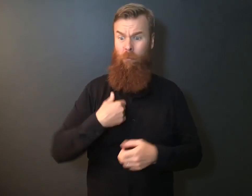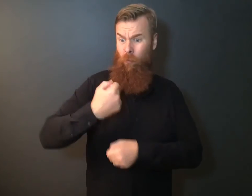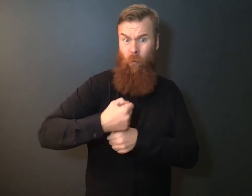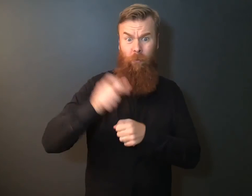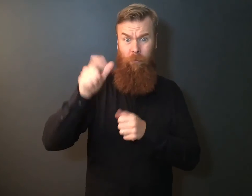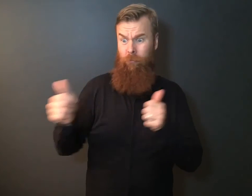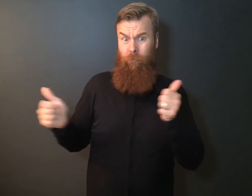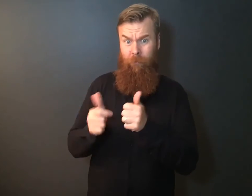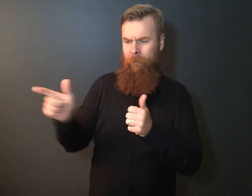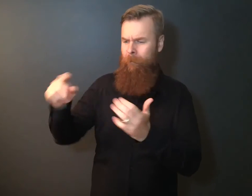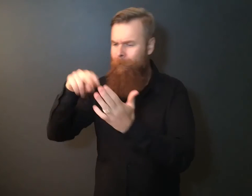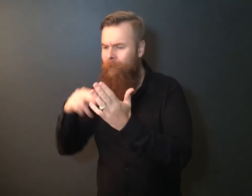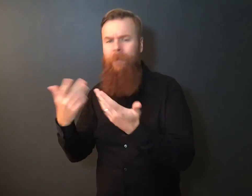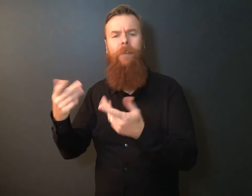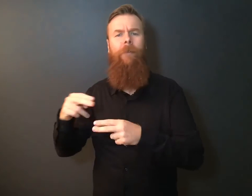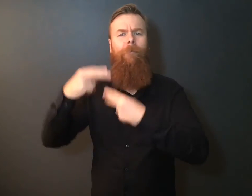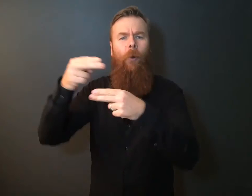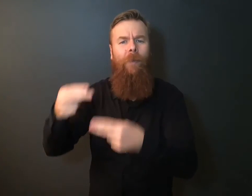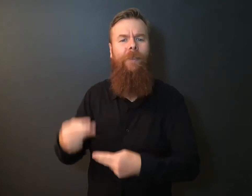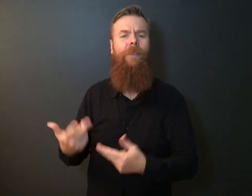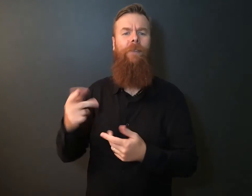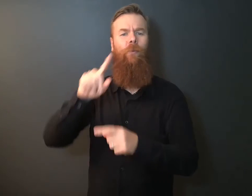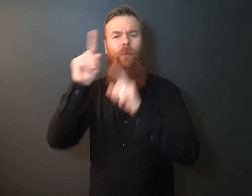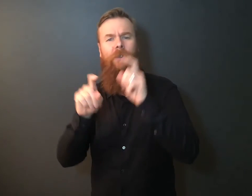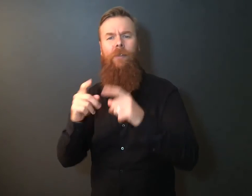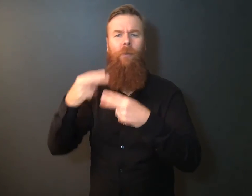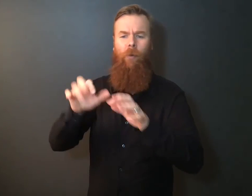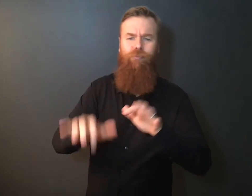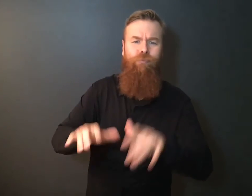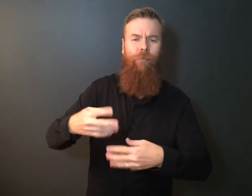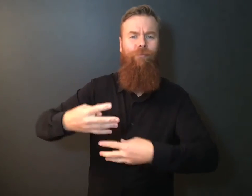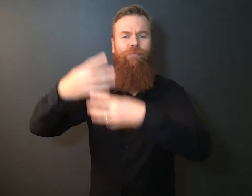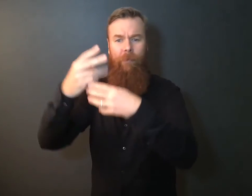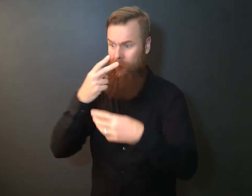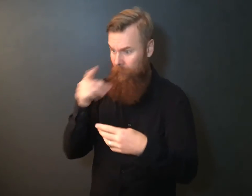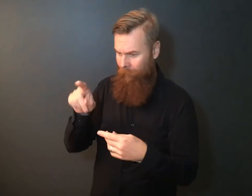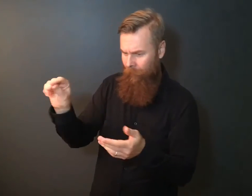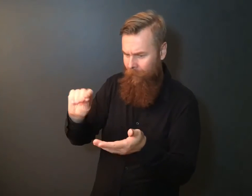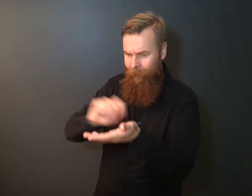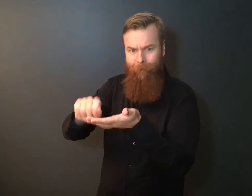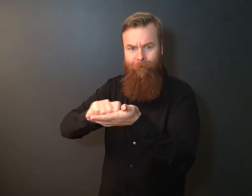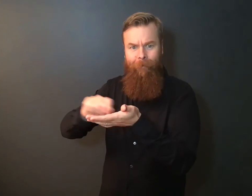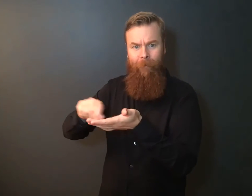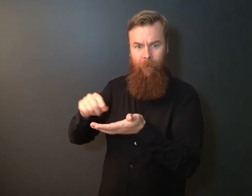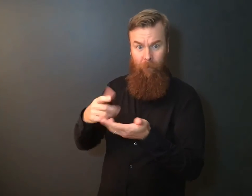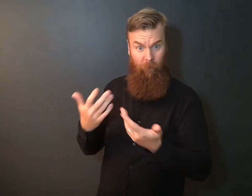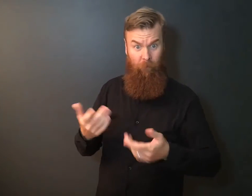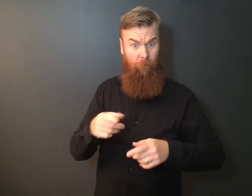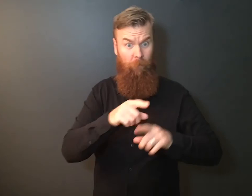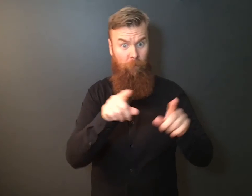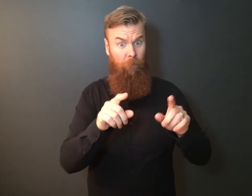questions. And if you can always raise questions now, it's not too late. You can write them in the chat box. You